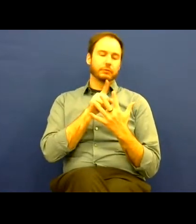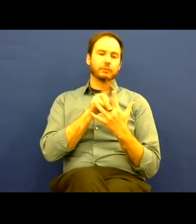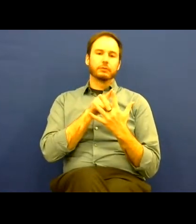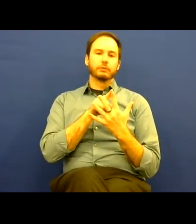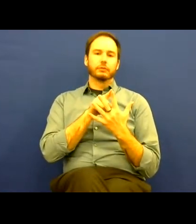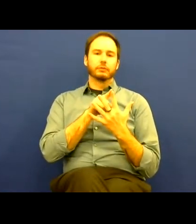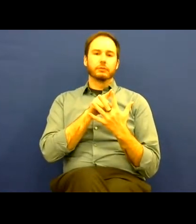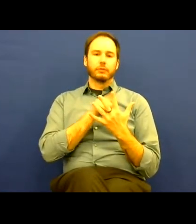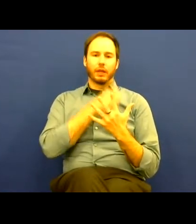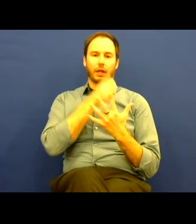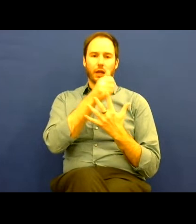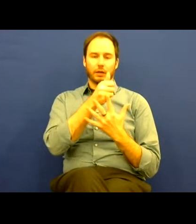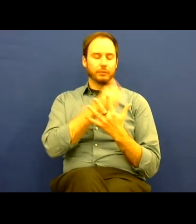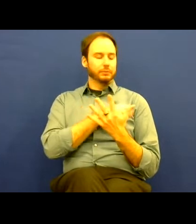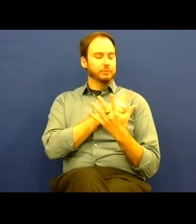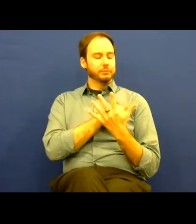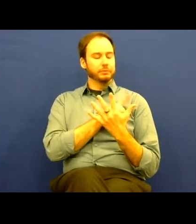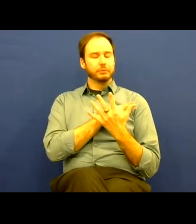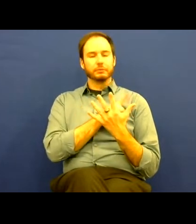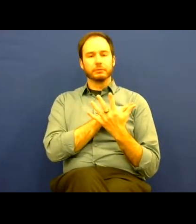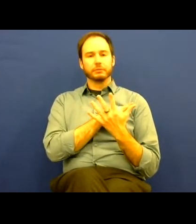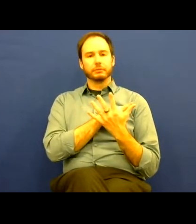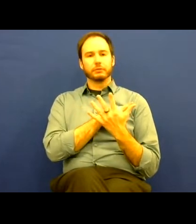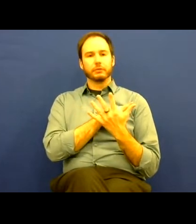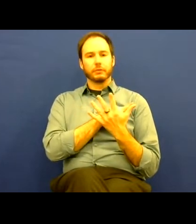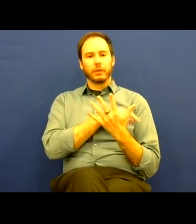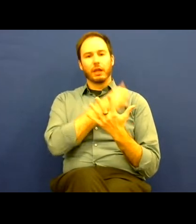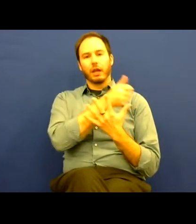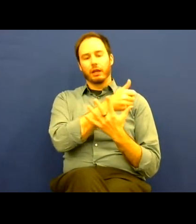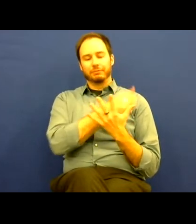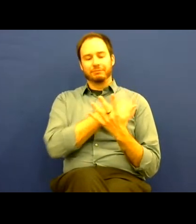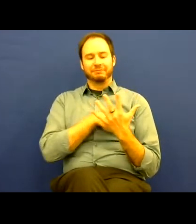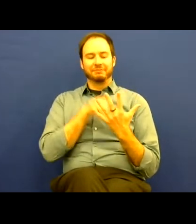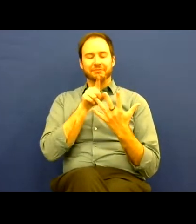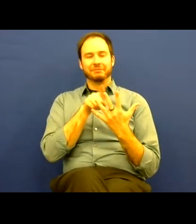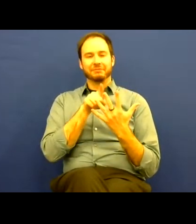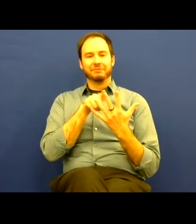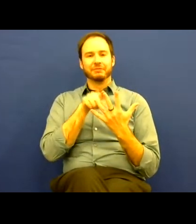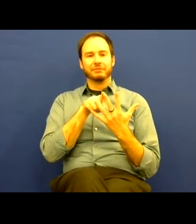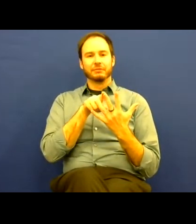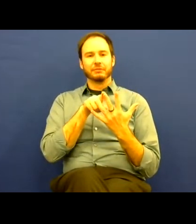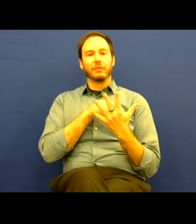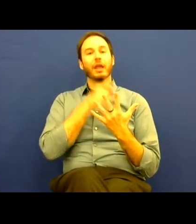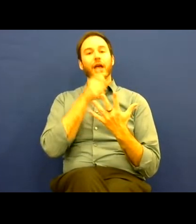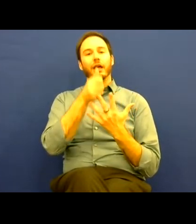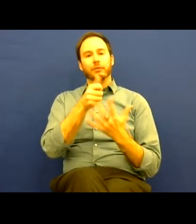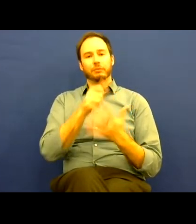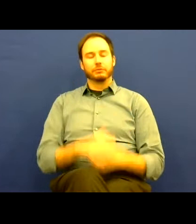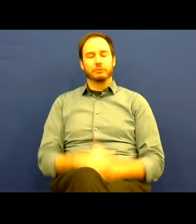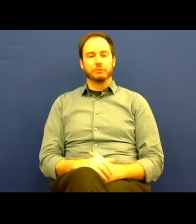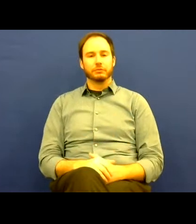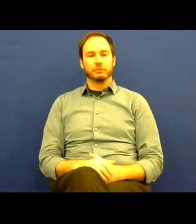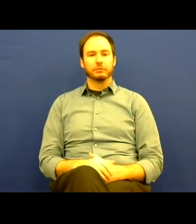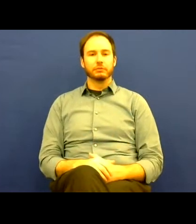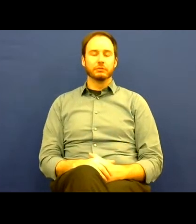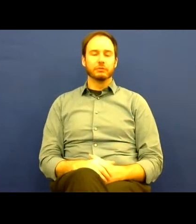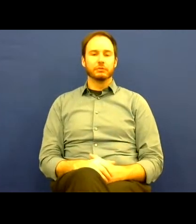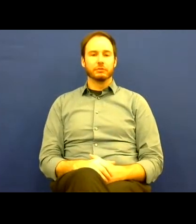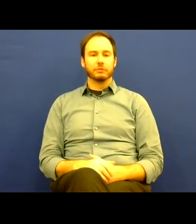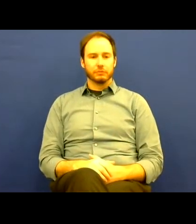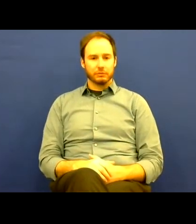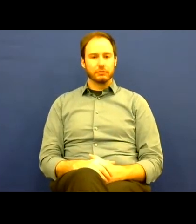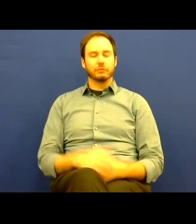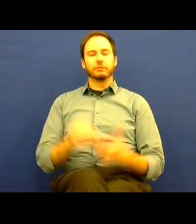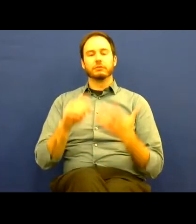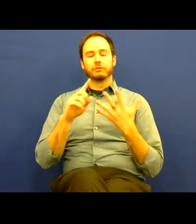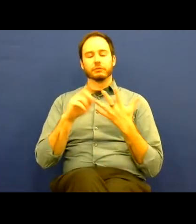Councilmember Page, Aye. Councilmember Blanca, Aye. Supervisor Schultz. Aye. Fellow board